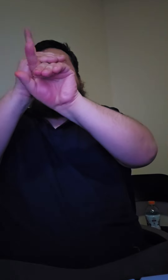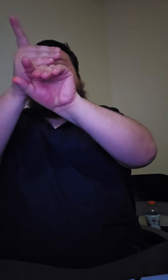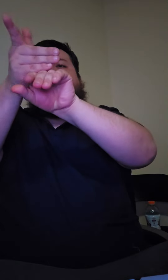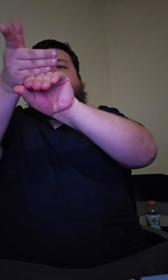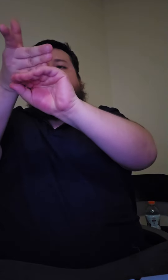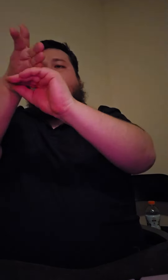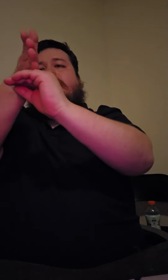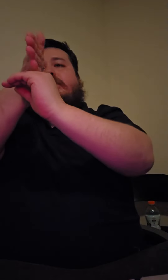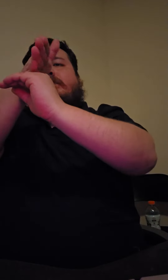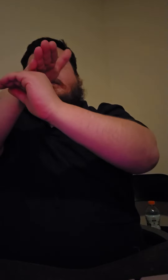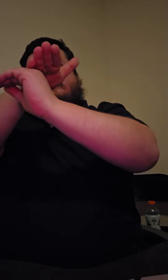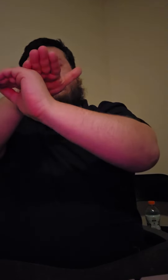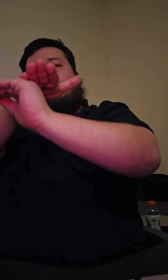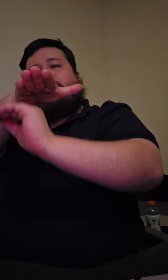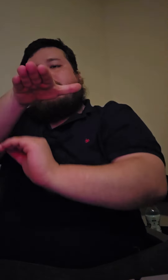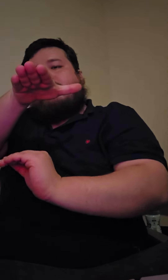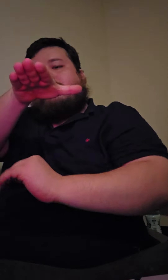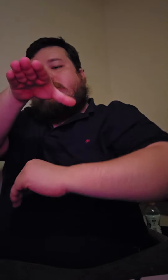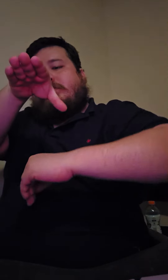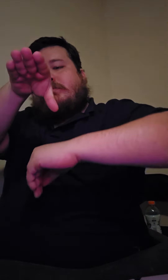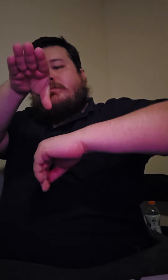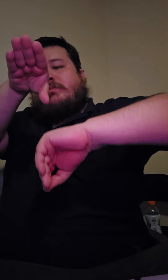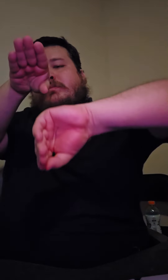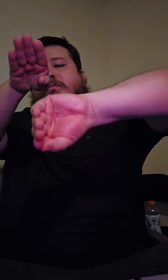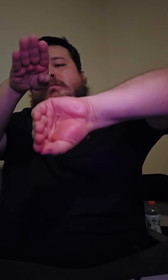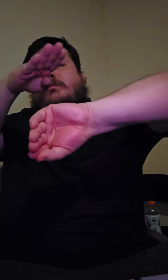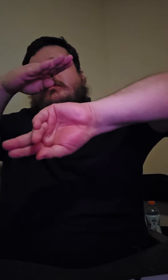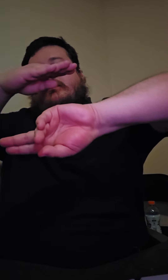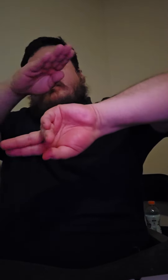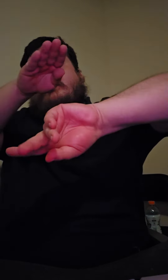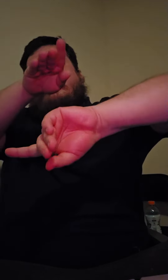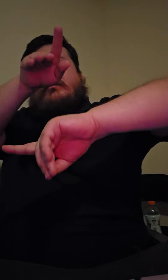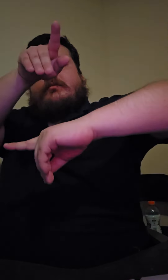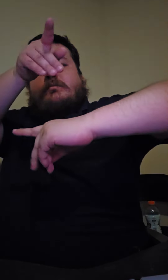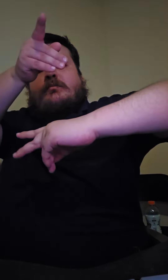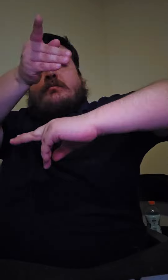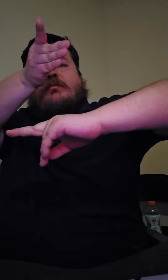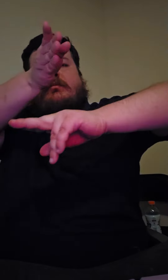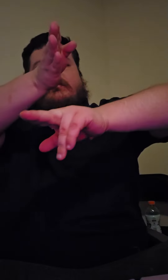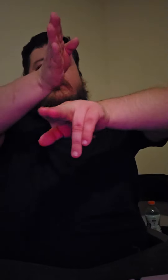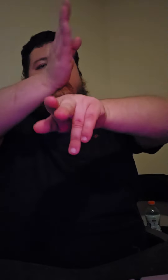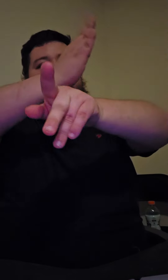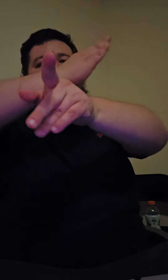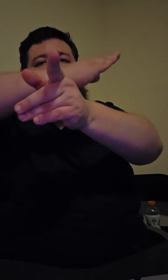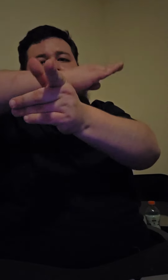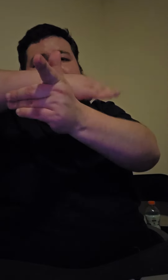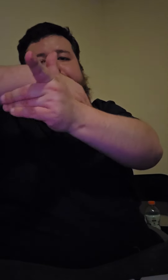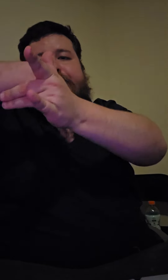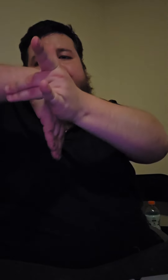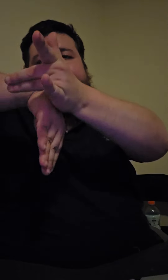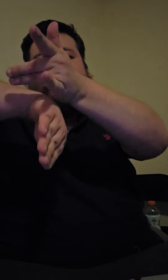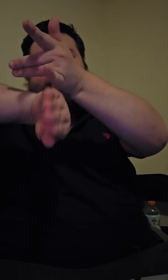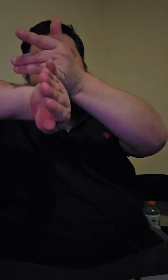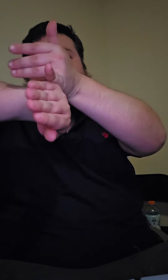niggas try to figure, but all I hear in my interviews is, why is this so cool, you niggas are so unusual, wolf gang, point